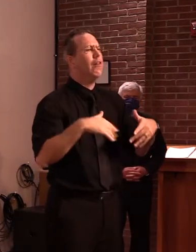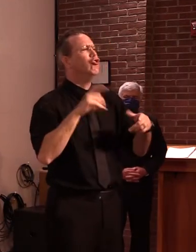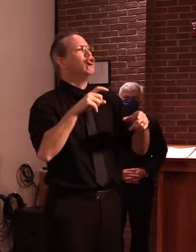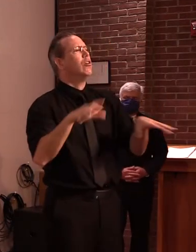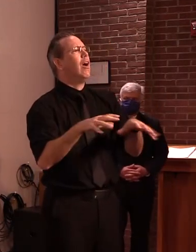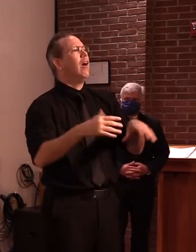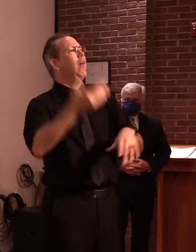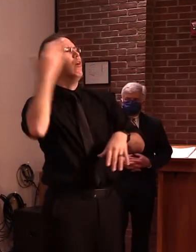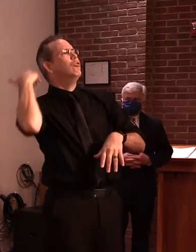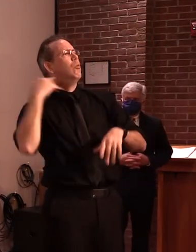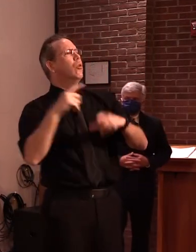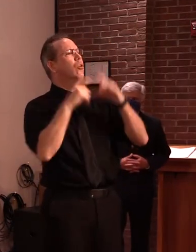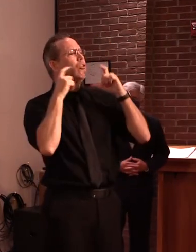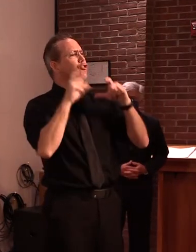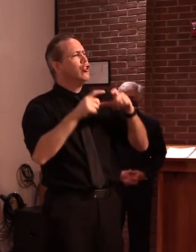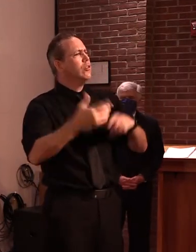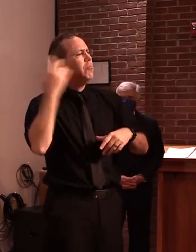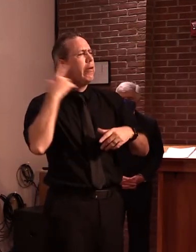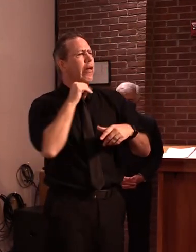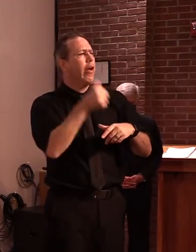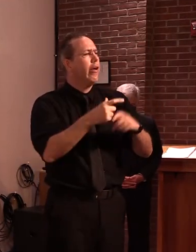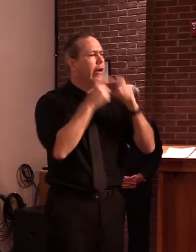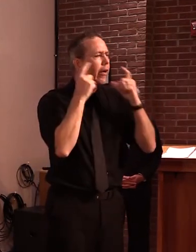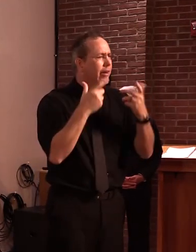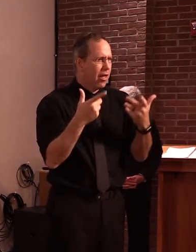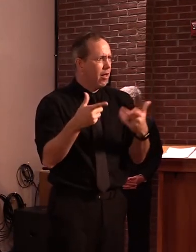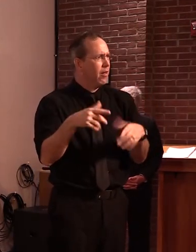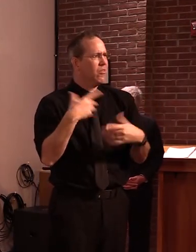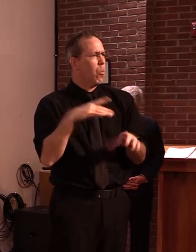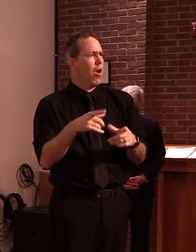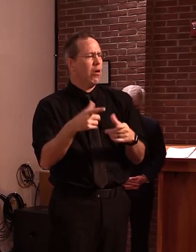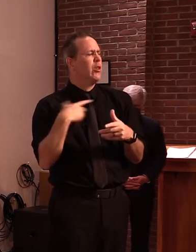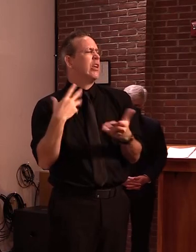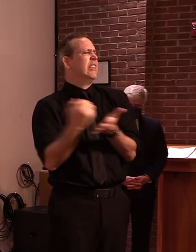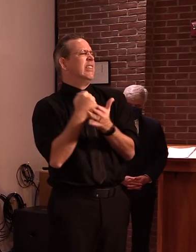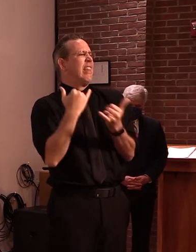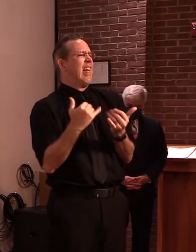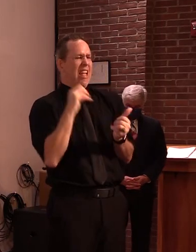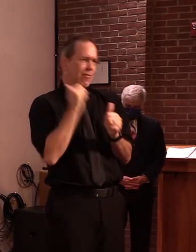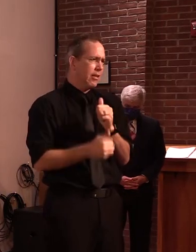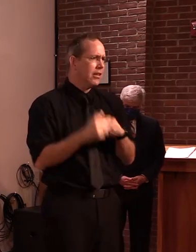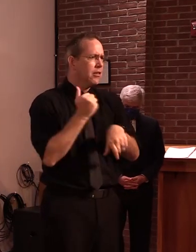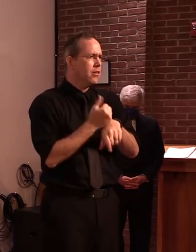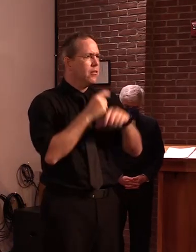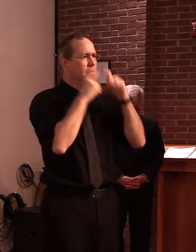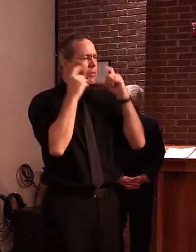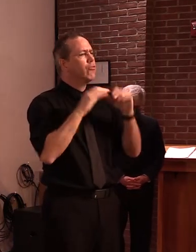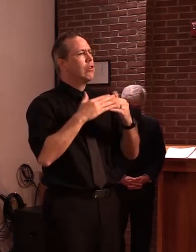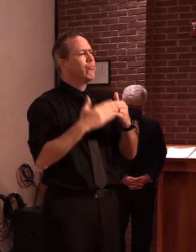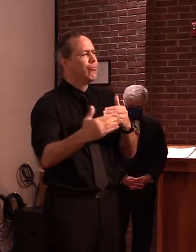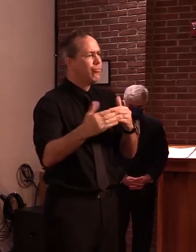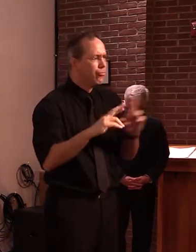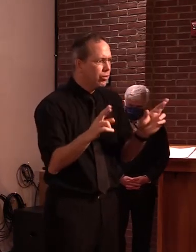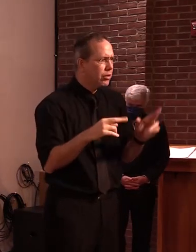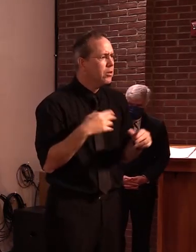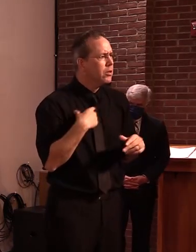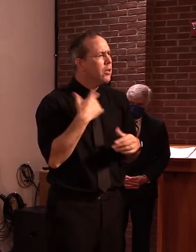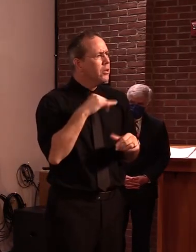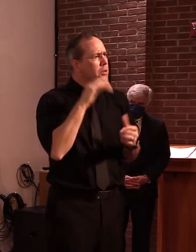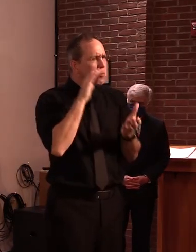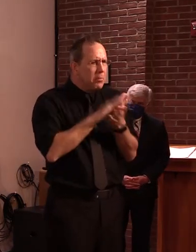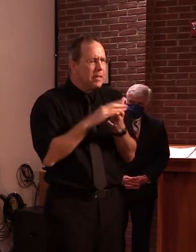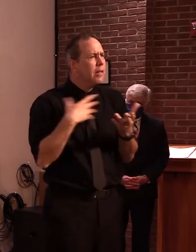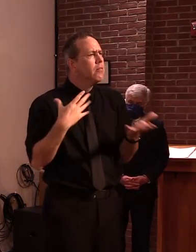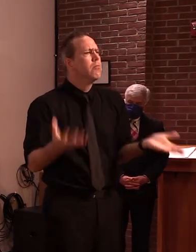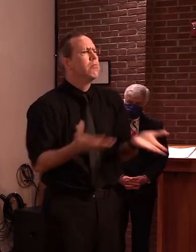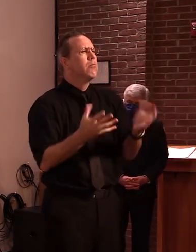that guidance and education and advocating for people to do the right thing is a good approach. But time